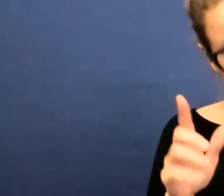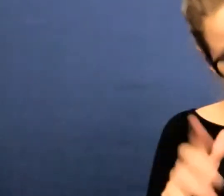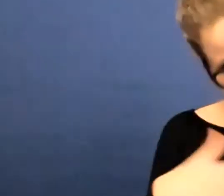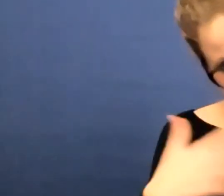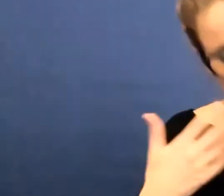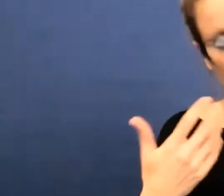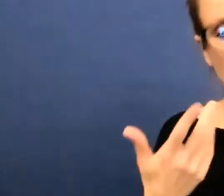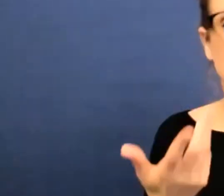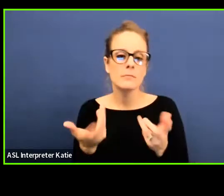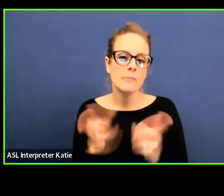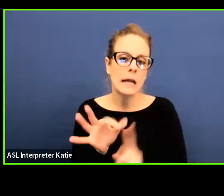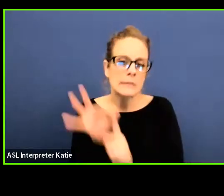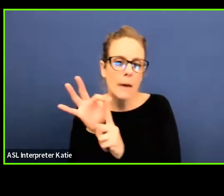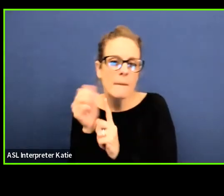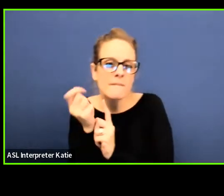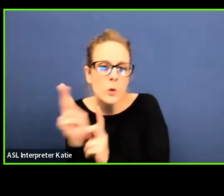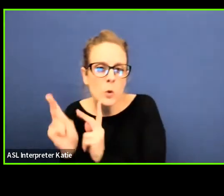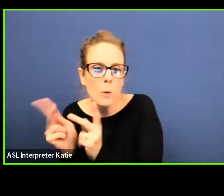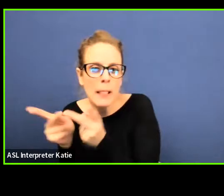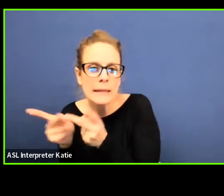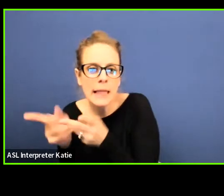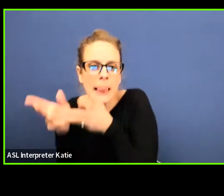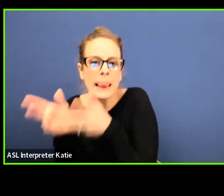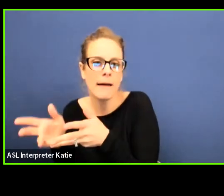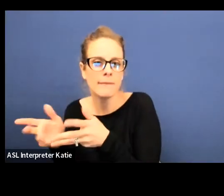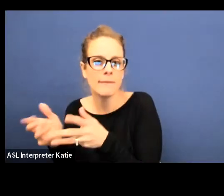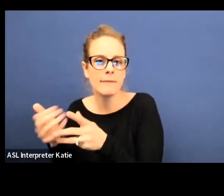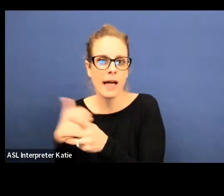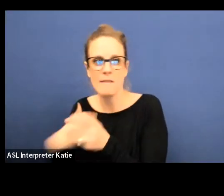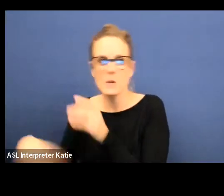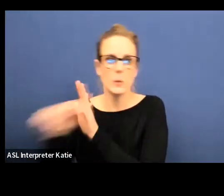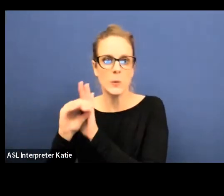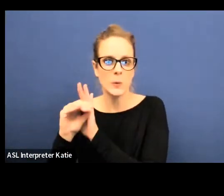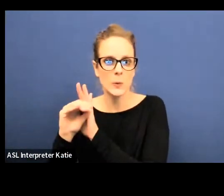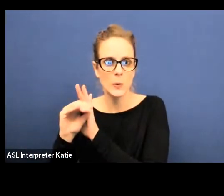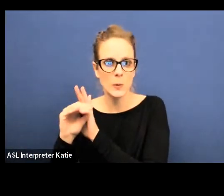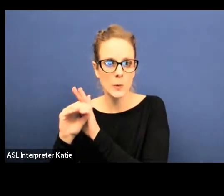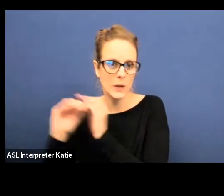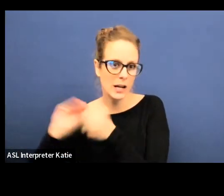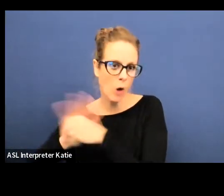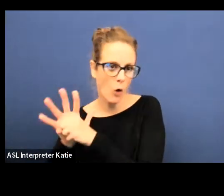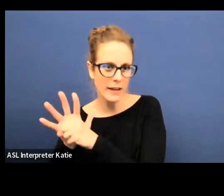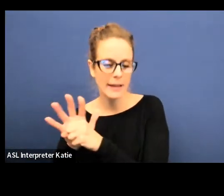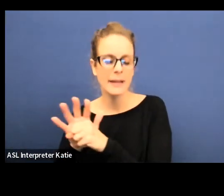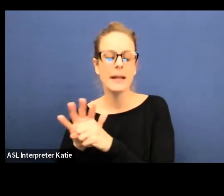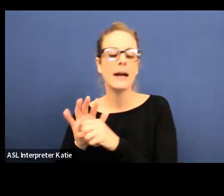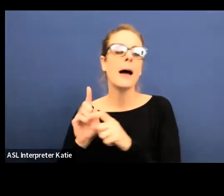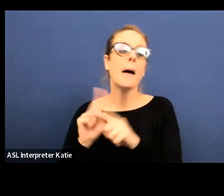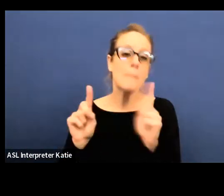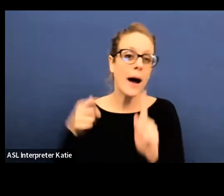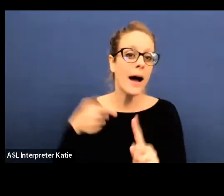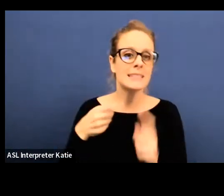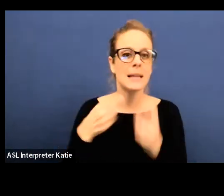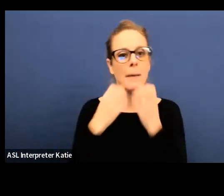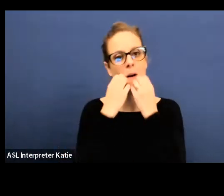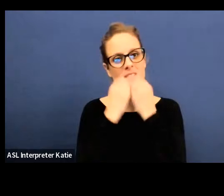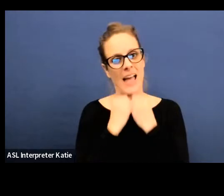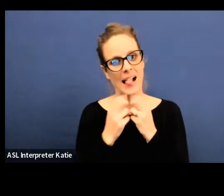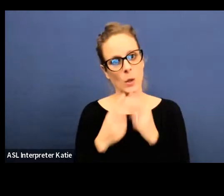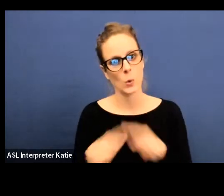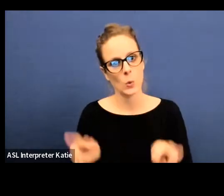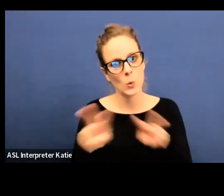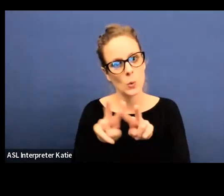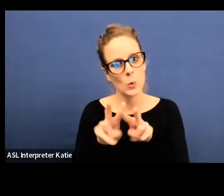except maybe those few places left that are COVID zero, but it's really about values. I think that